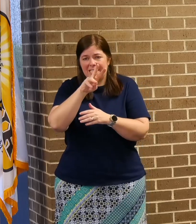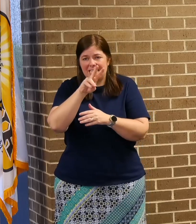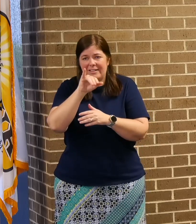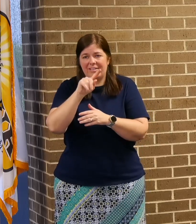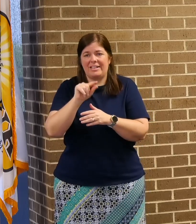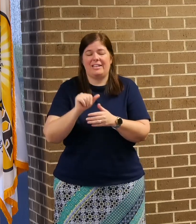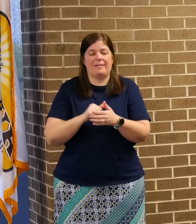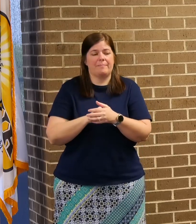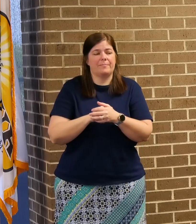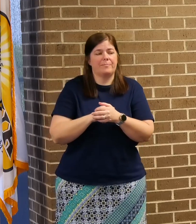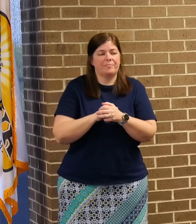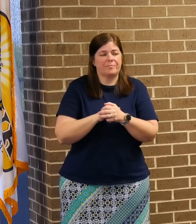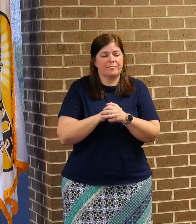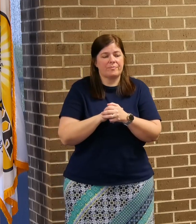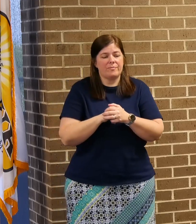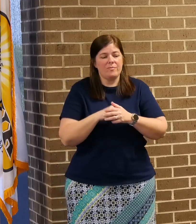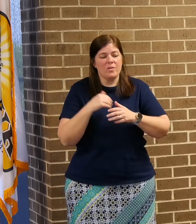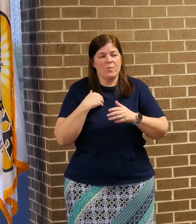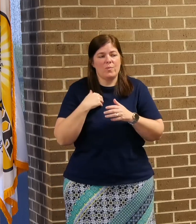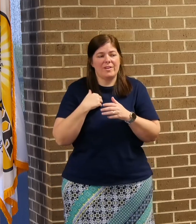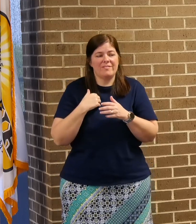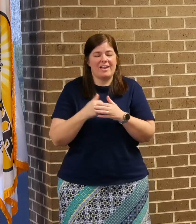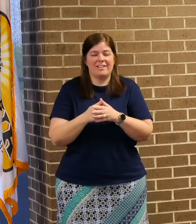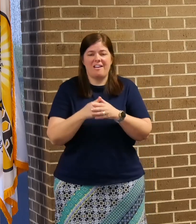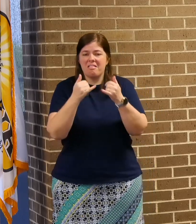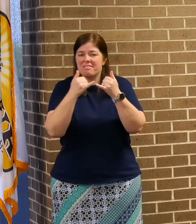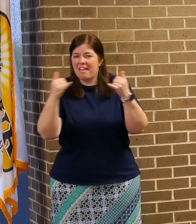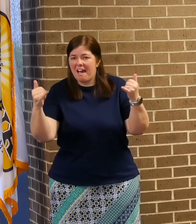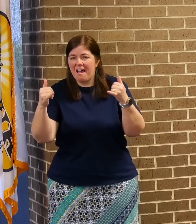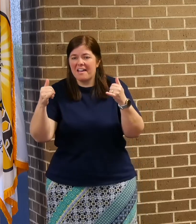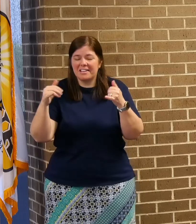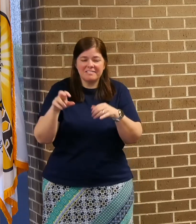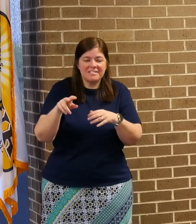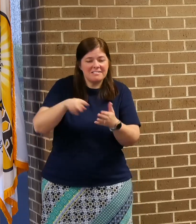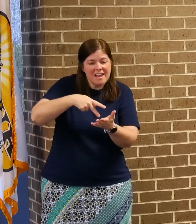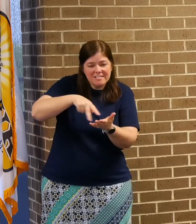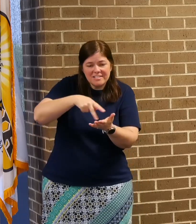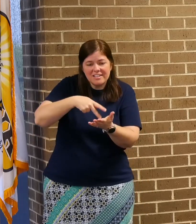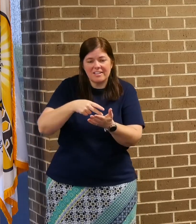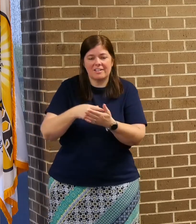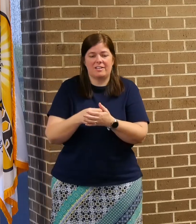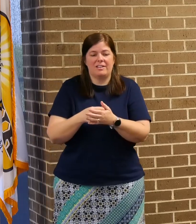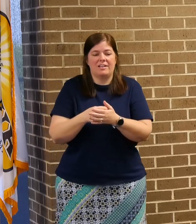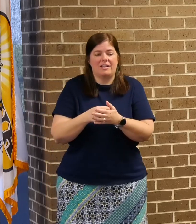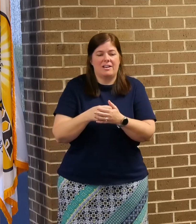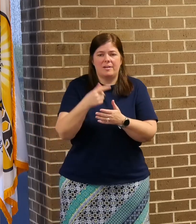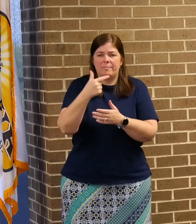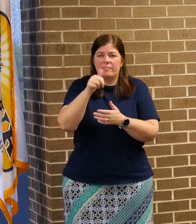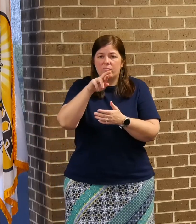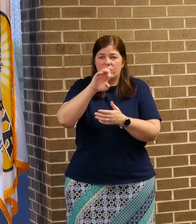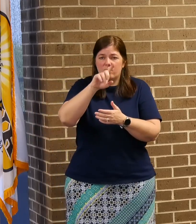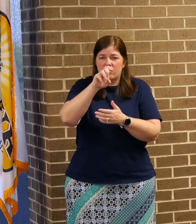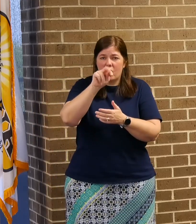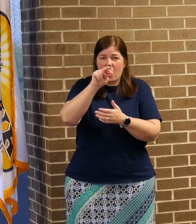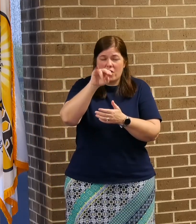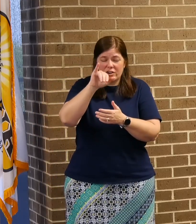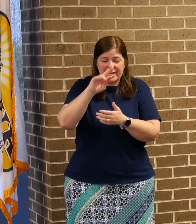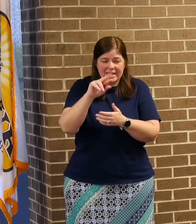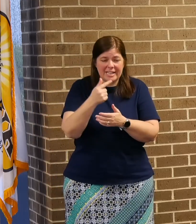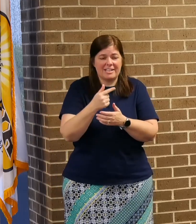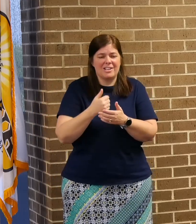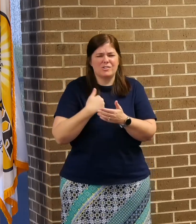Sports ETA website. So we've had line dancing, gardening, all kinds of activities. So it's been really fun to see the community